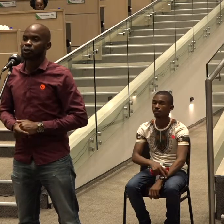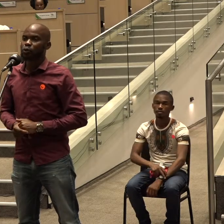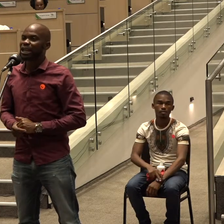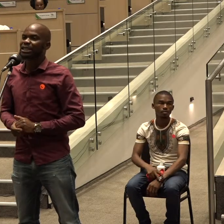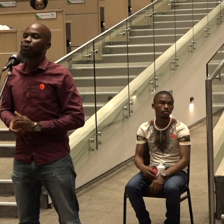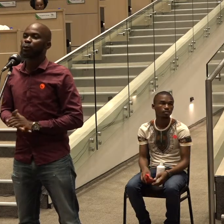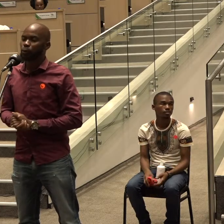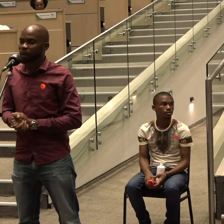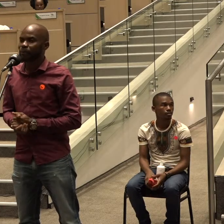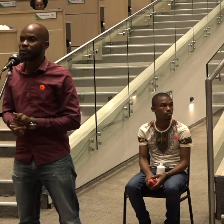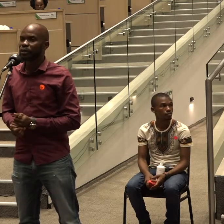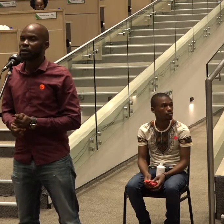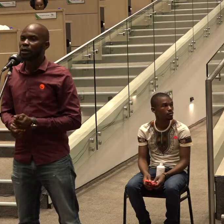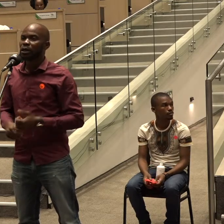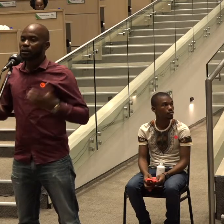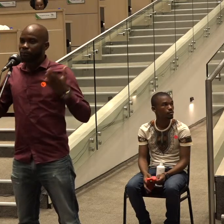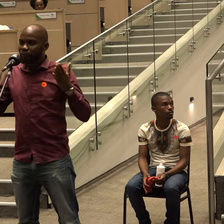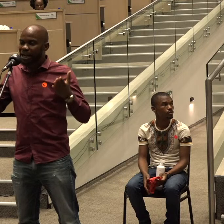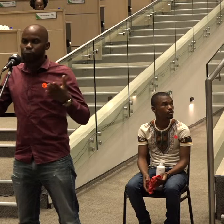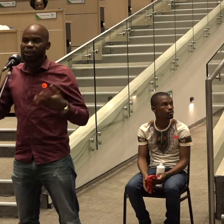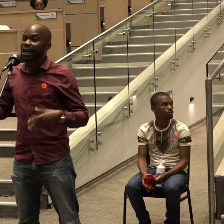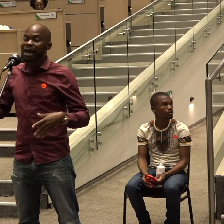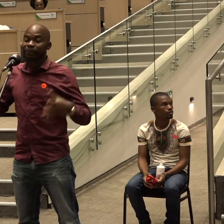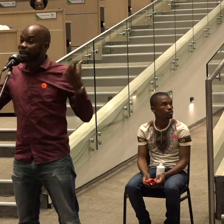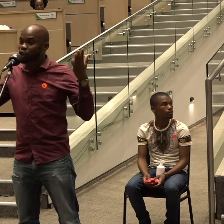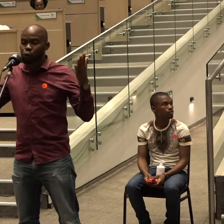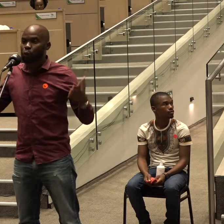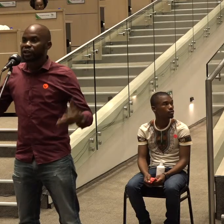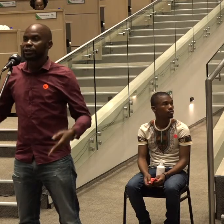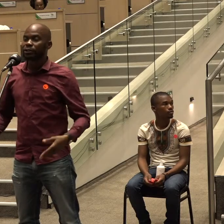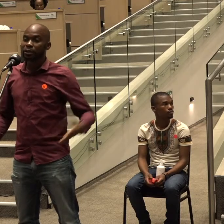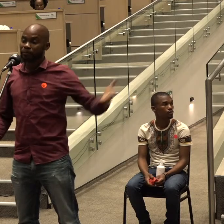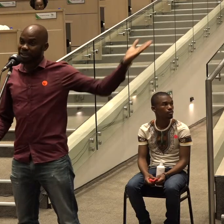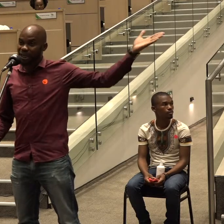so that's our problem is